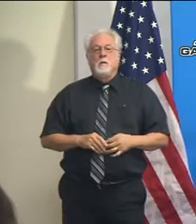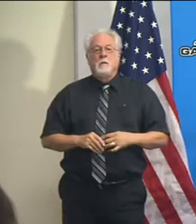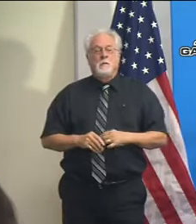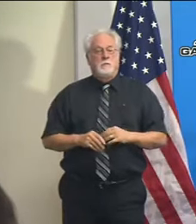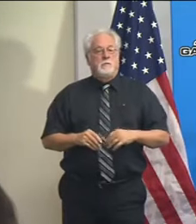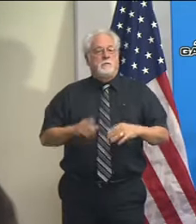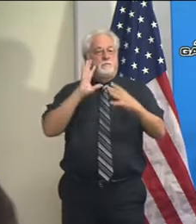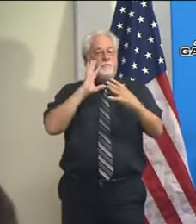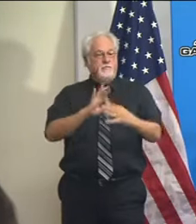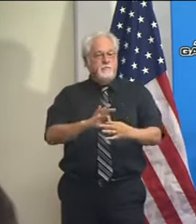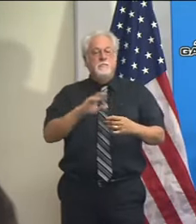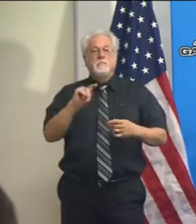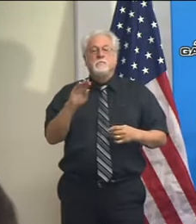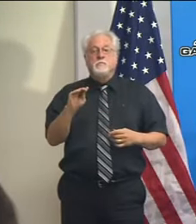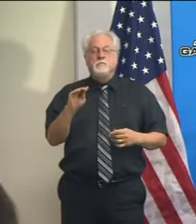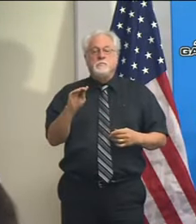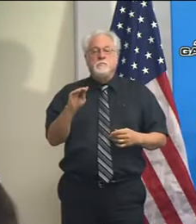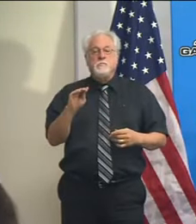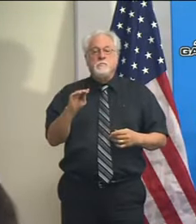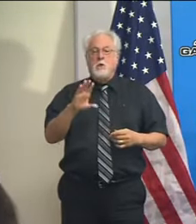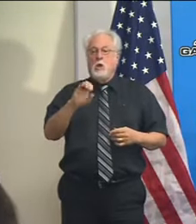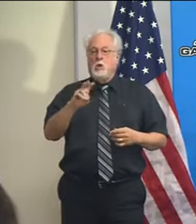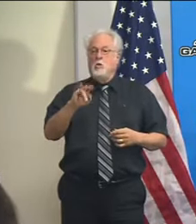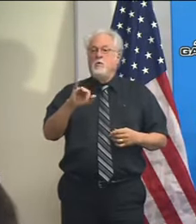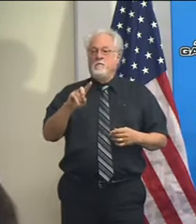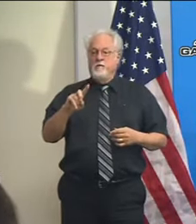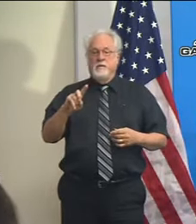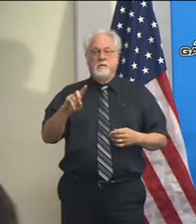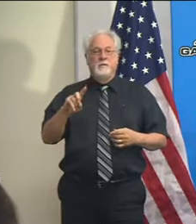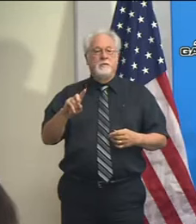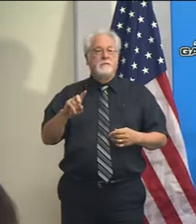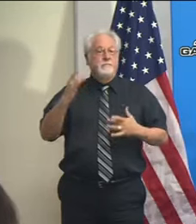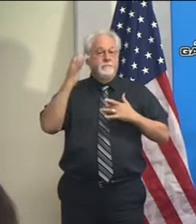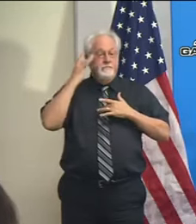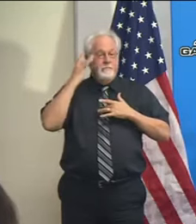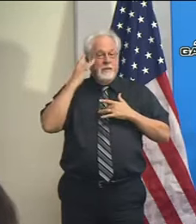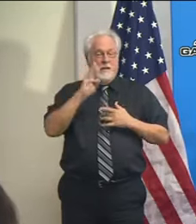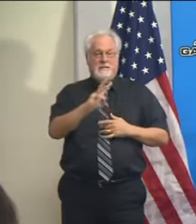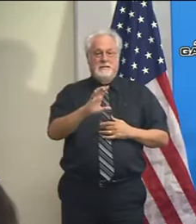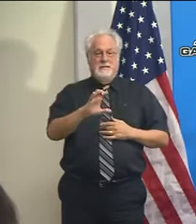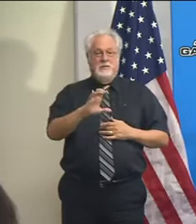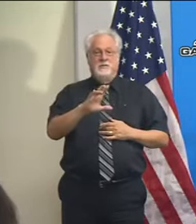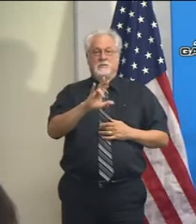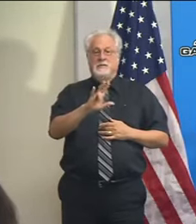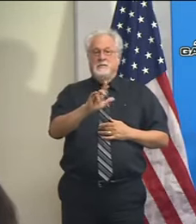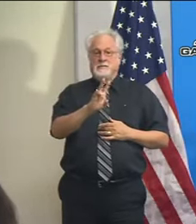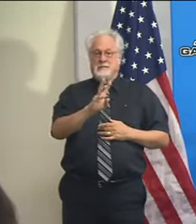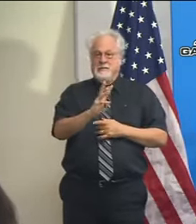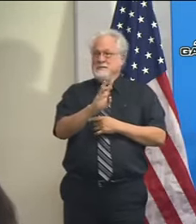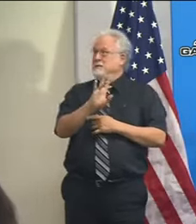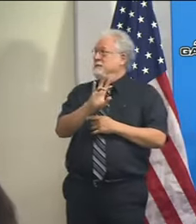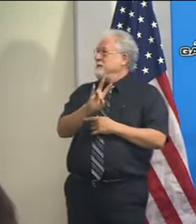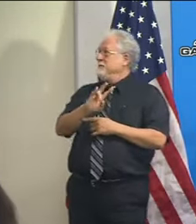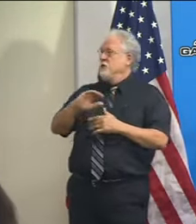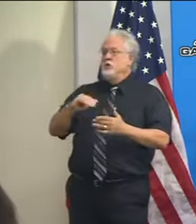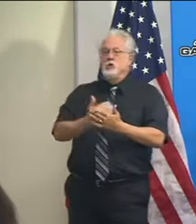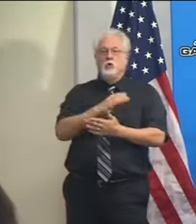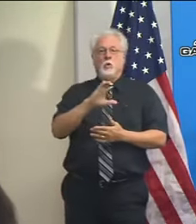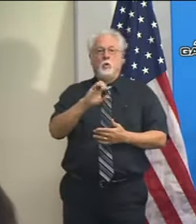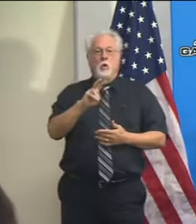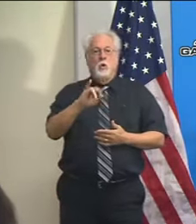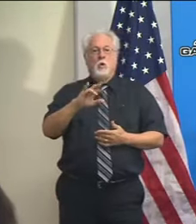With respect to the COVID pandemic, today we are reporting 667 new